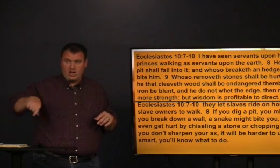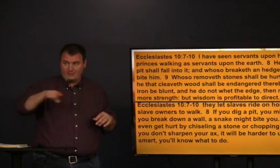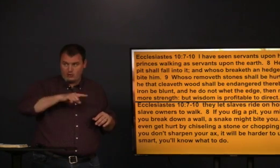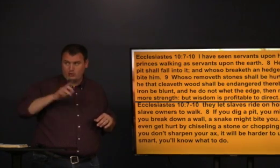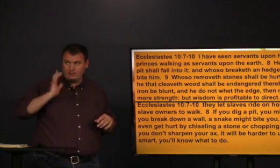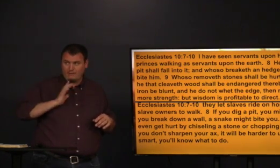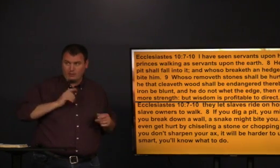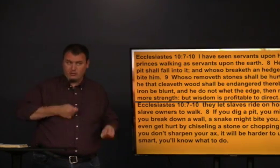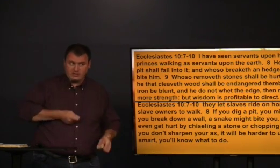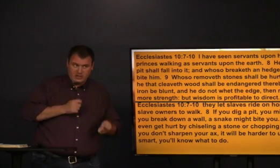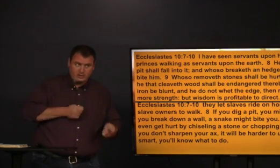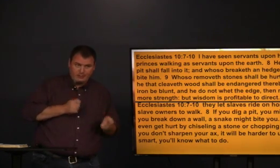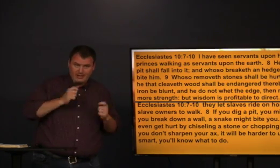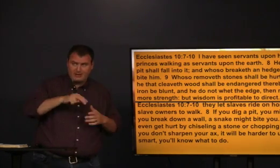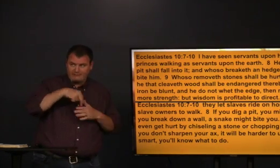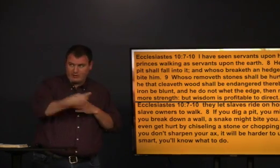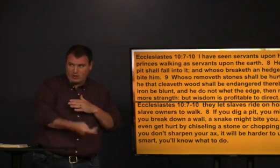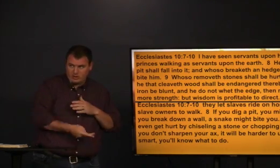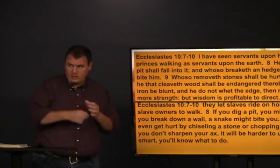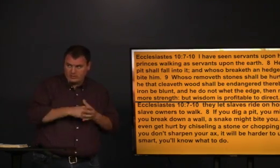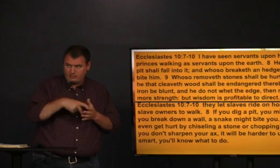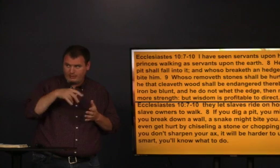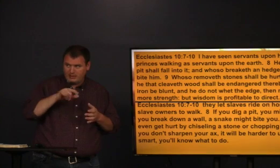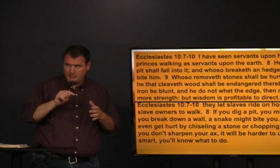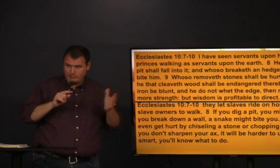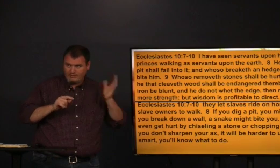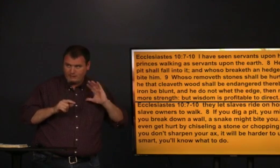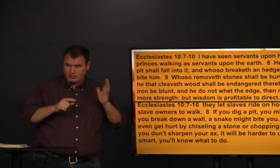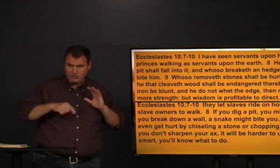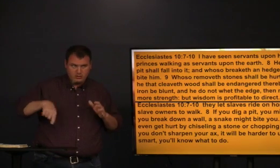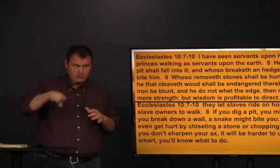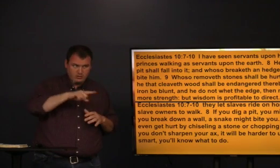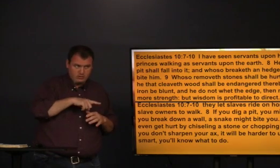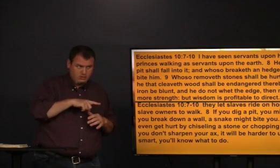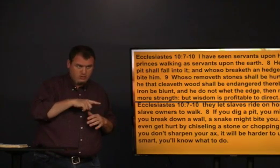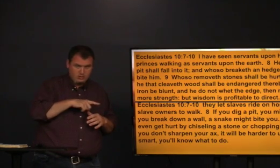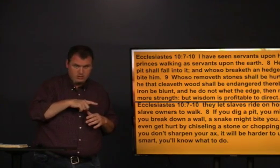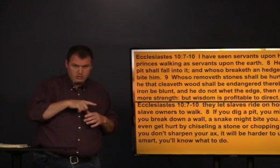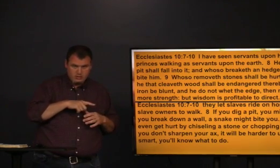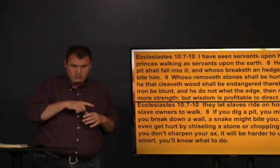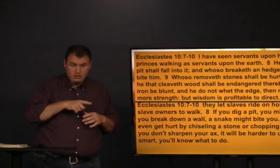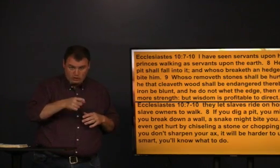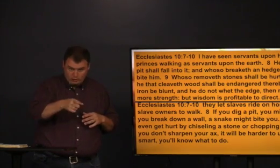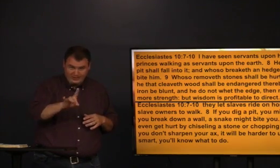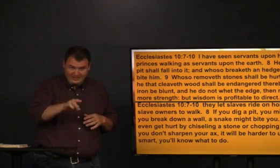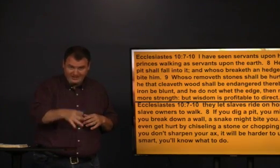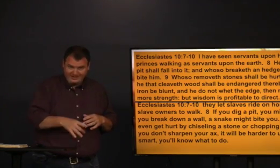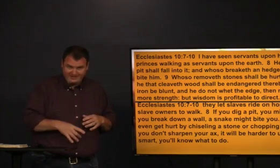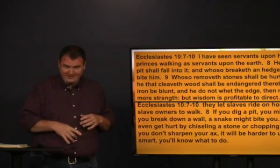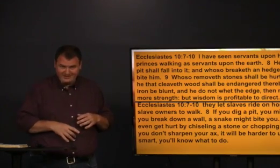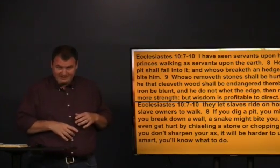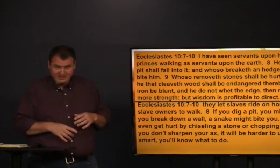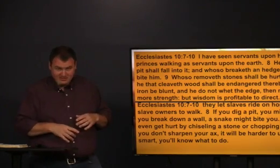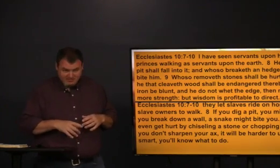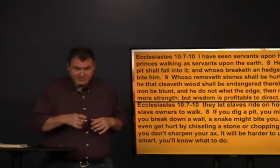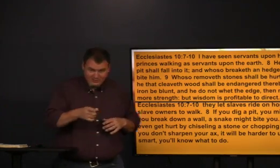Have you before dug a pit and fallen in the pit before? You did? You